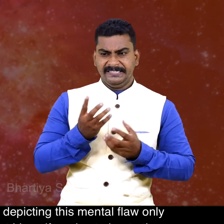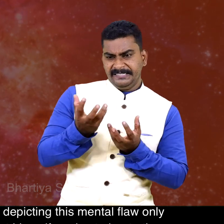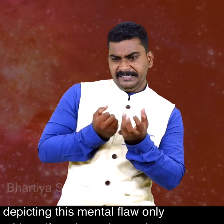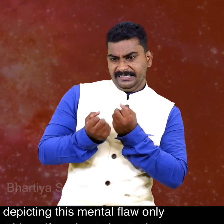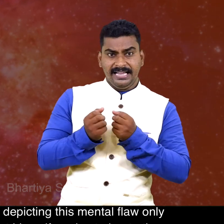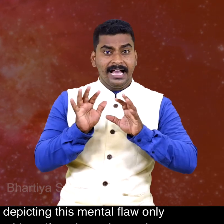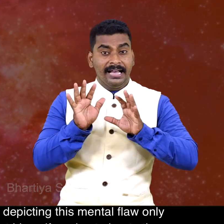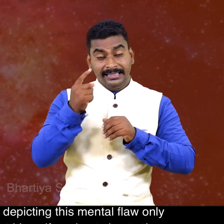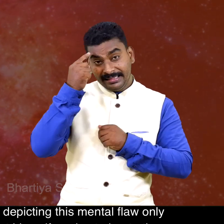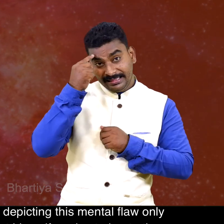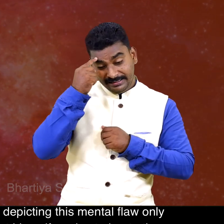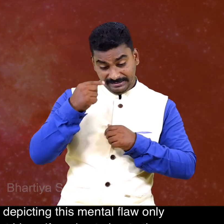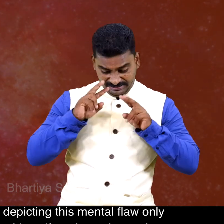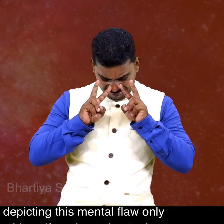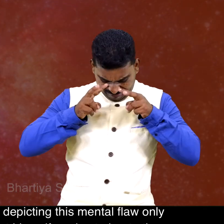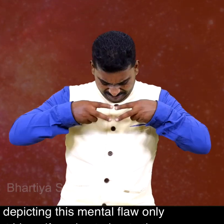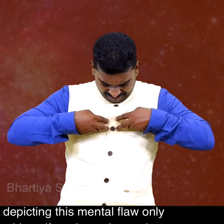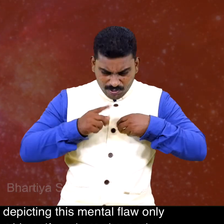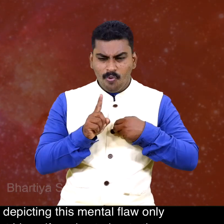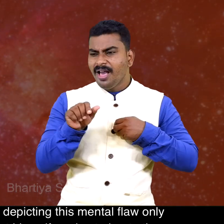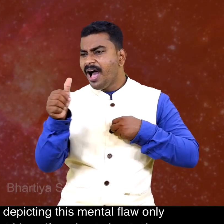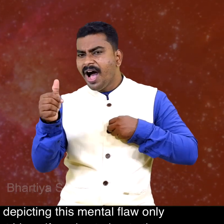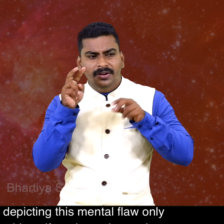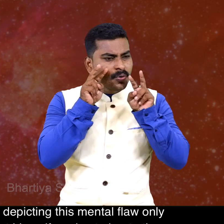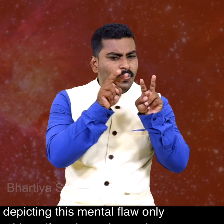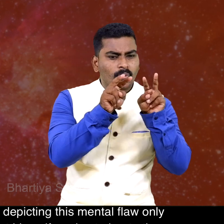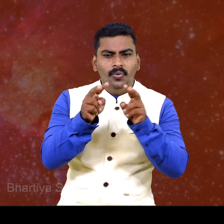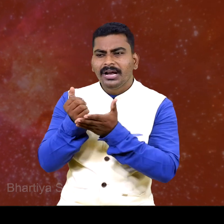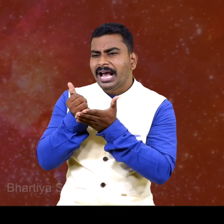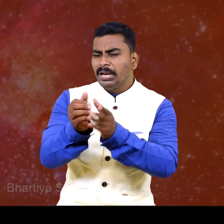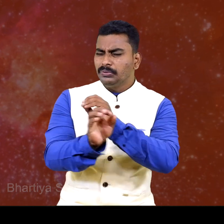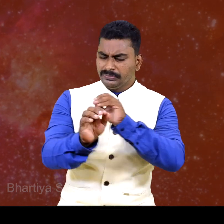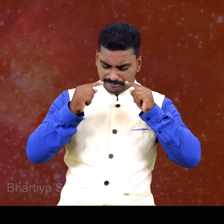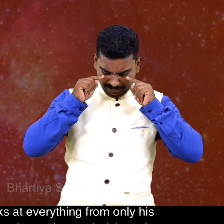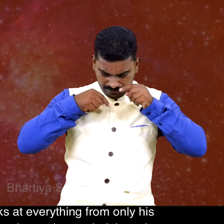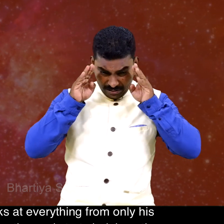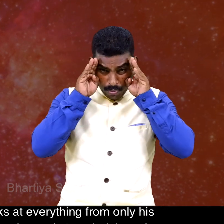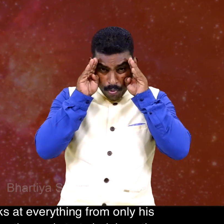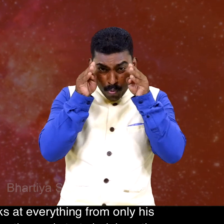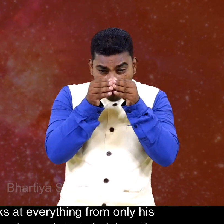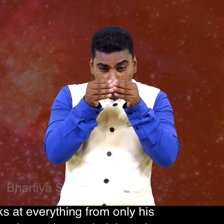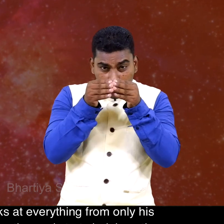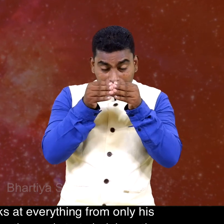only thinks about himself and not about others. He looks at